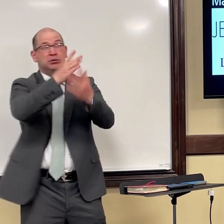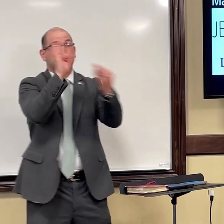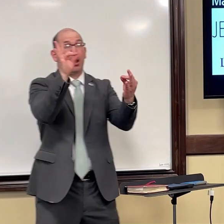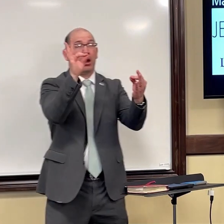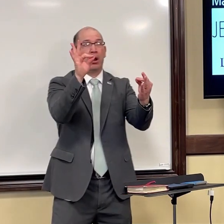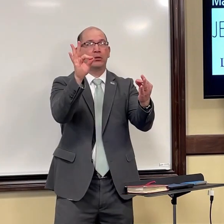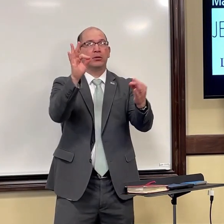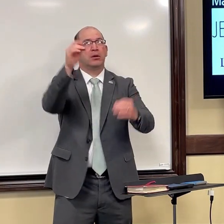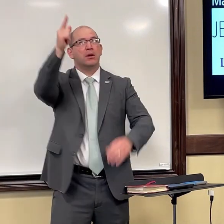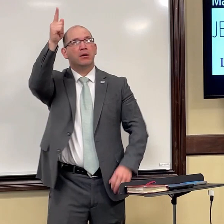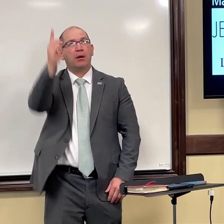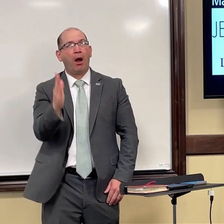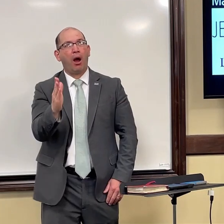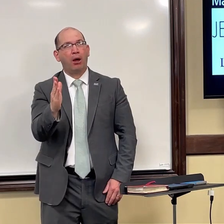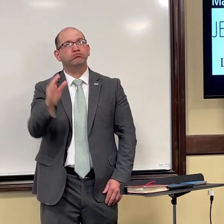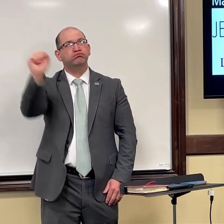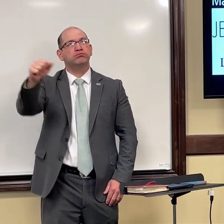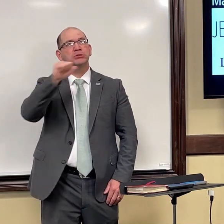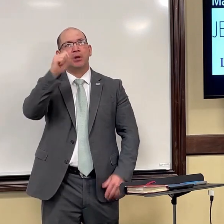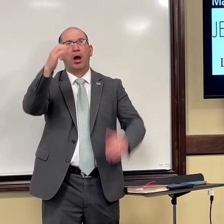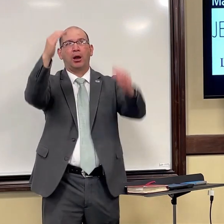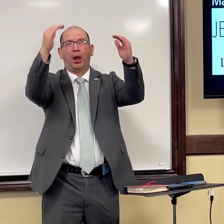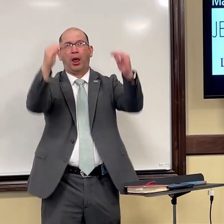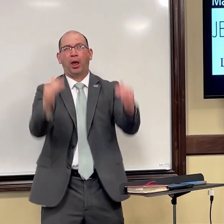The Father, the Son, and the Holy Spirit. God the Father, yes.